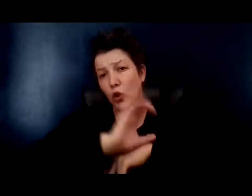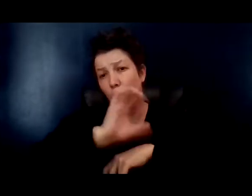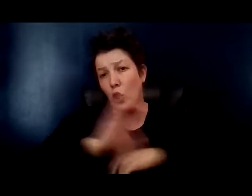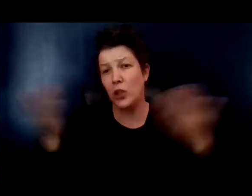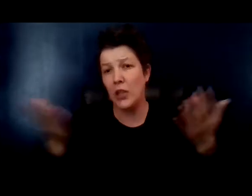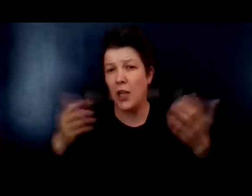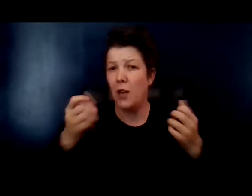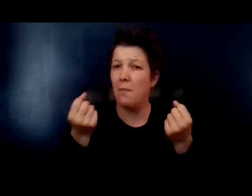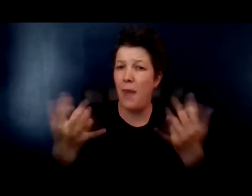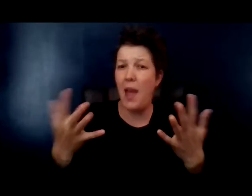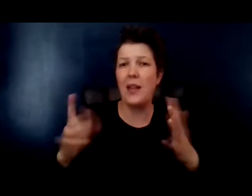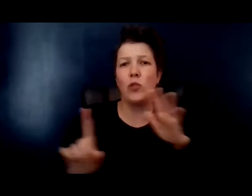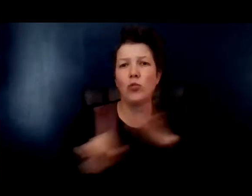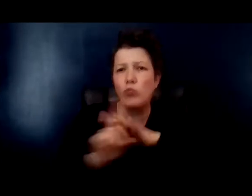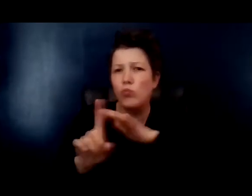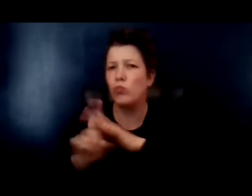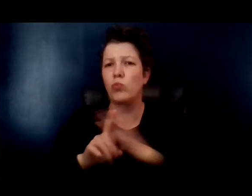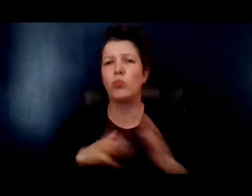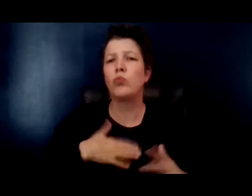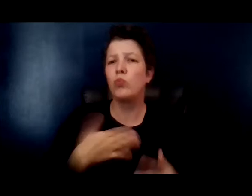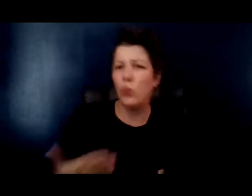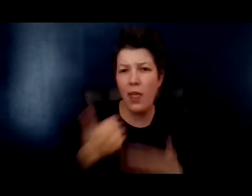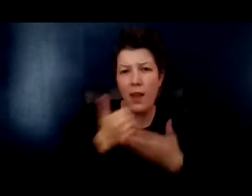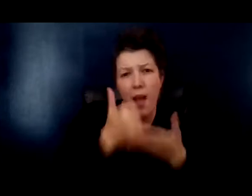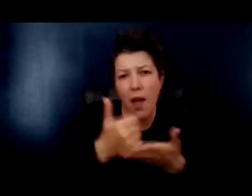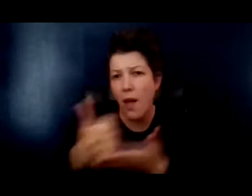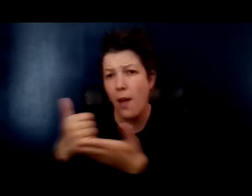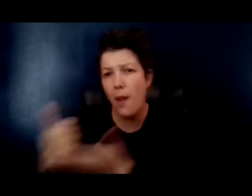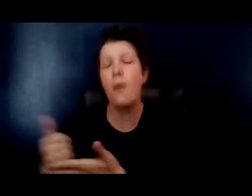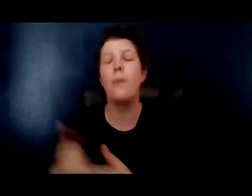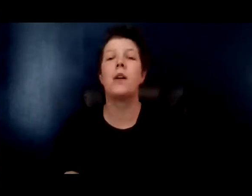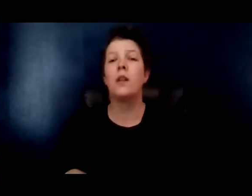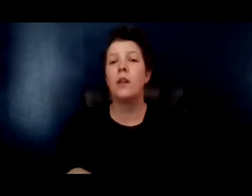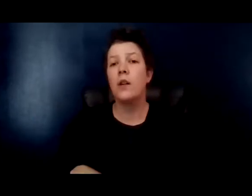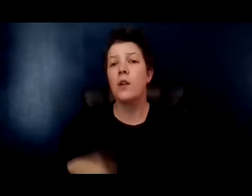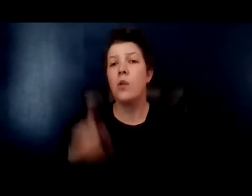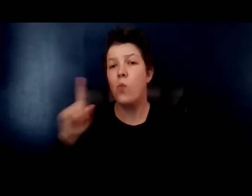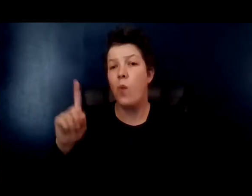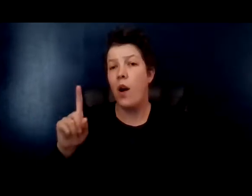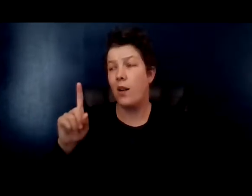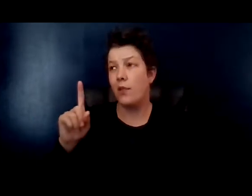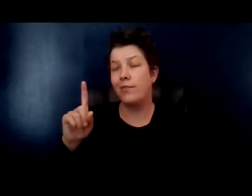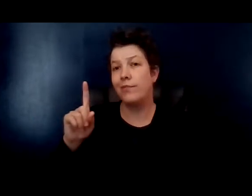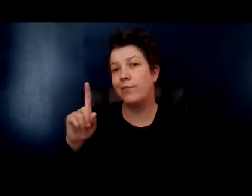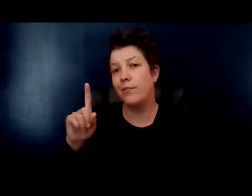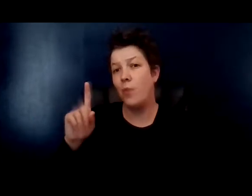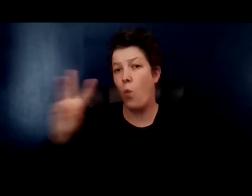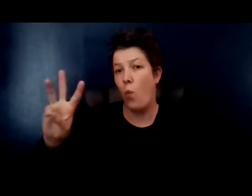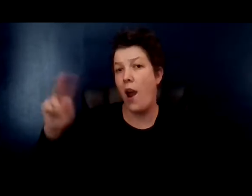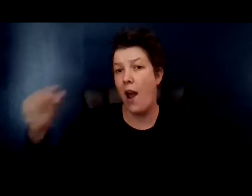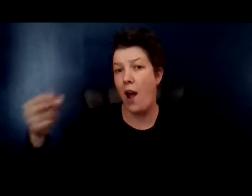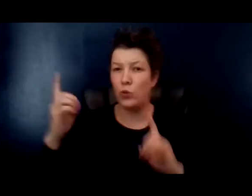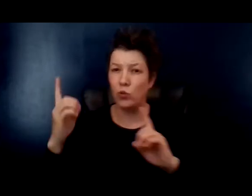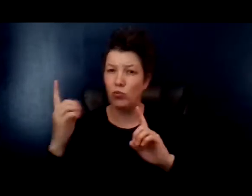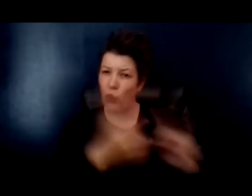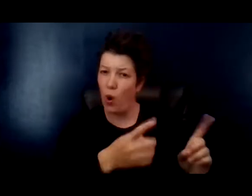groups come out and to help us as well. We got a special donation of a warehouse from Kinko, for example, through the American